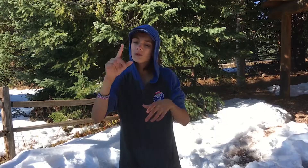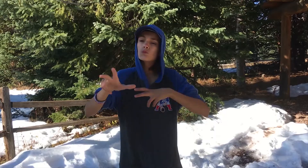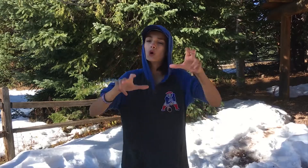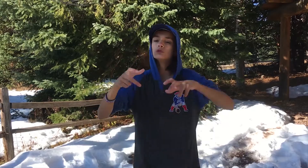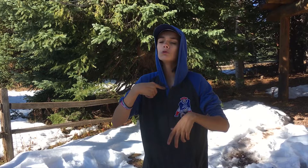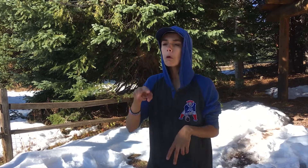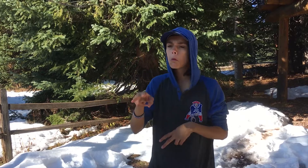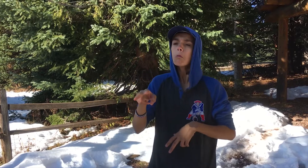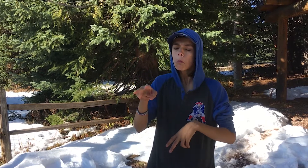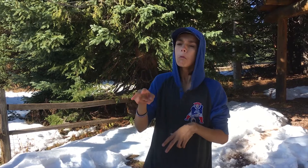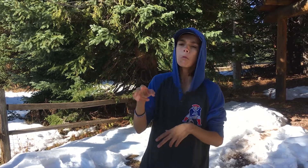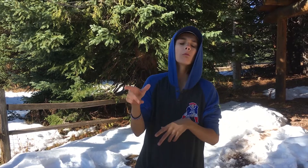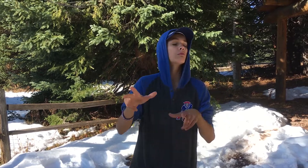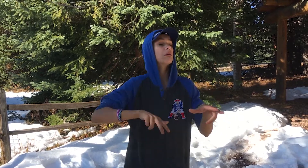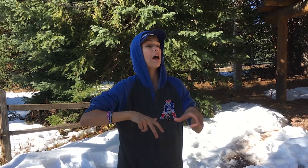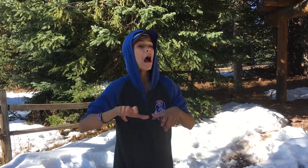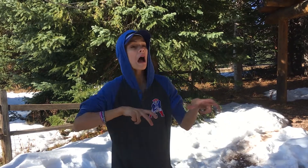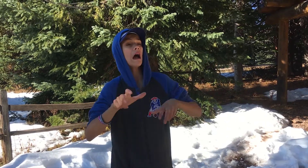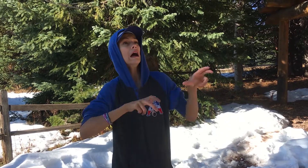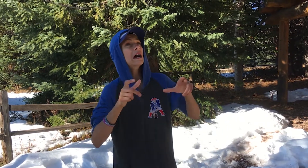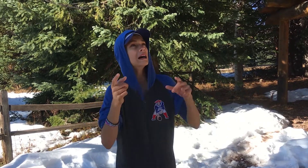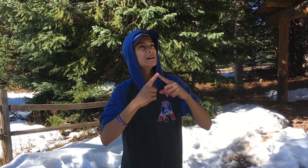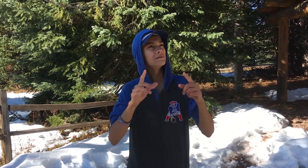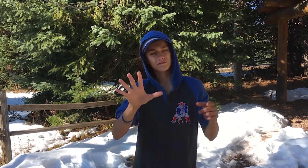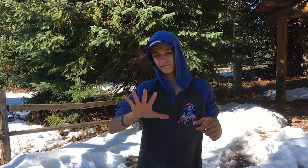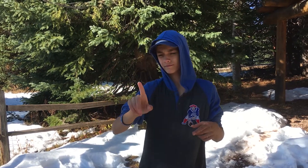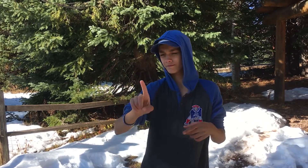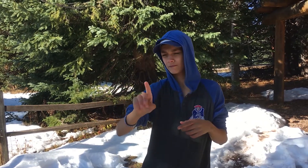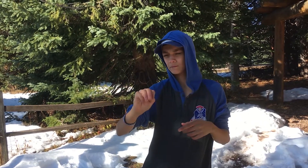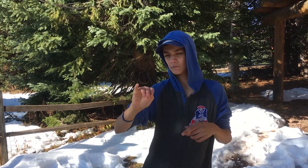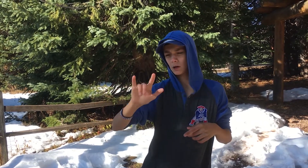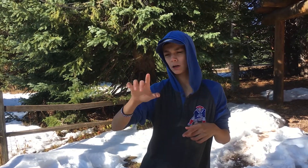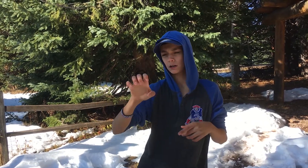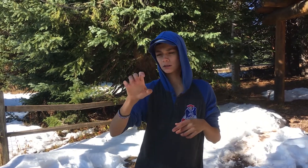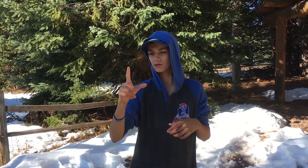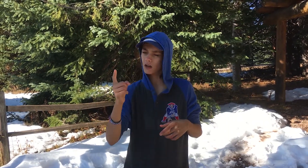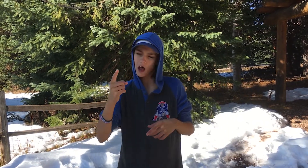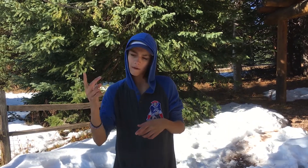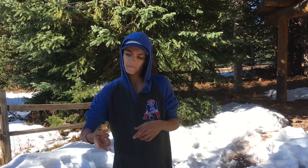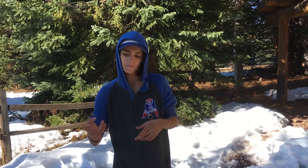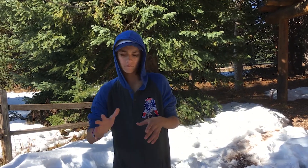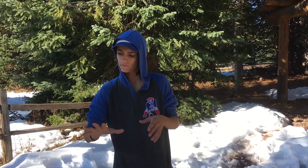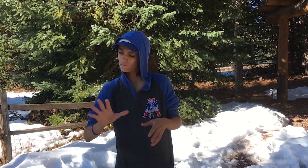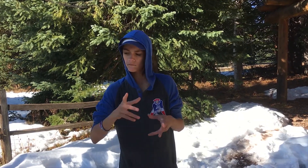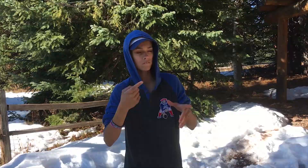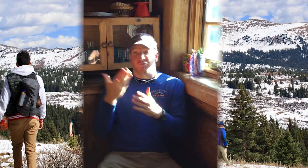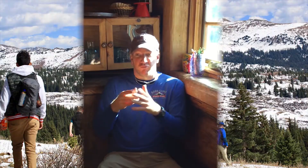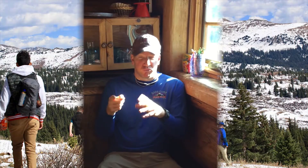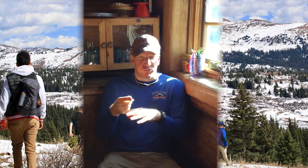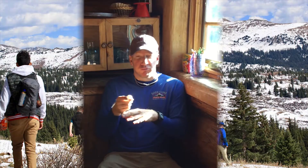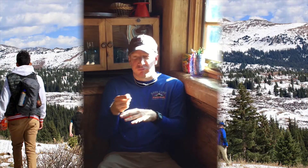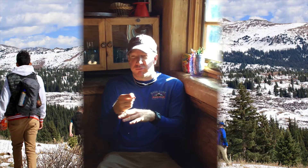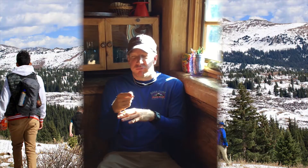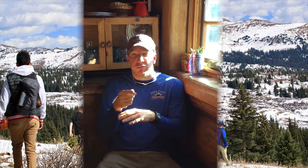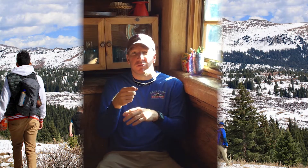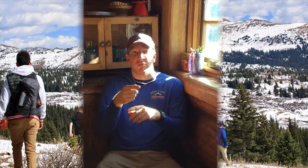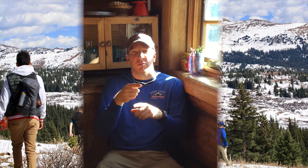yeah, we went for the hike. It was pretty cool. It was probably about a mile and a half. Yeah, we were going on